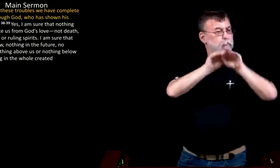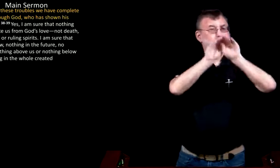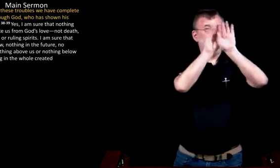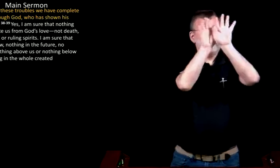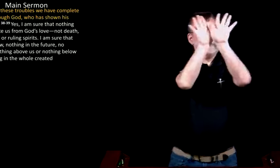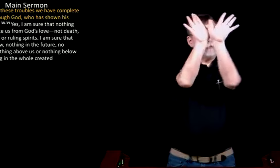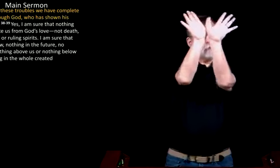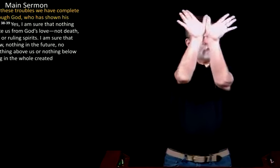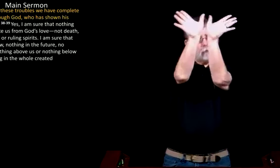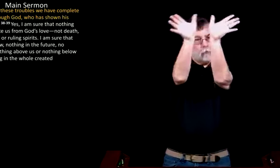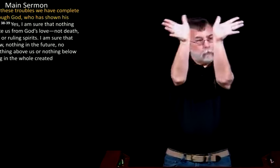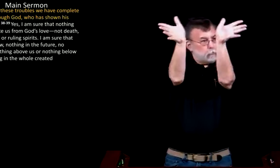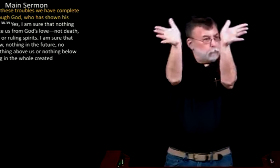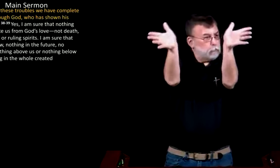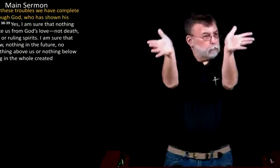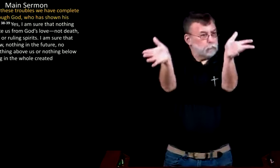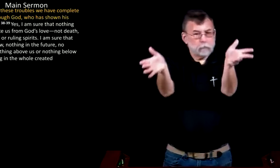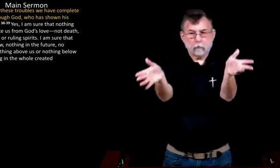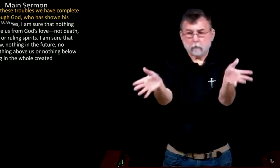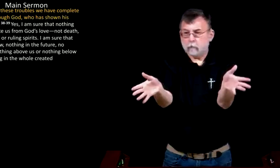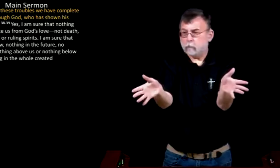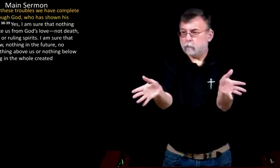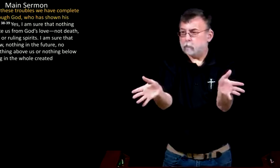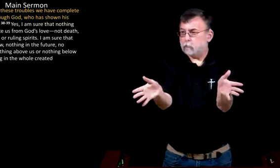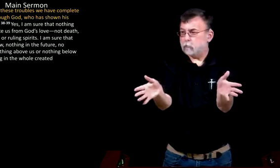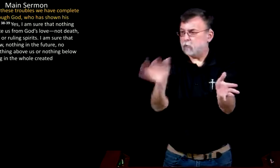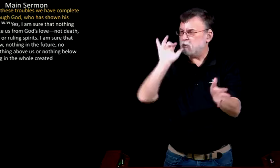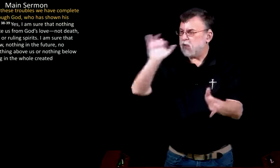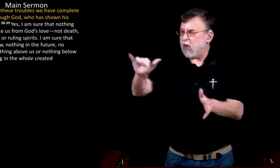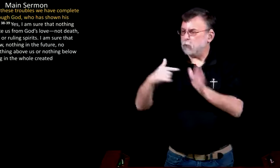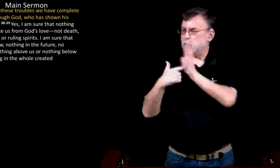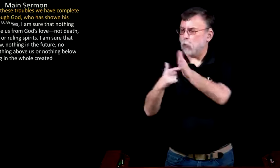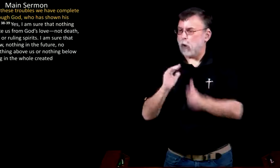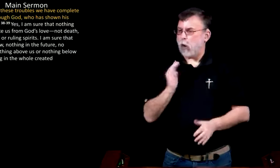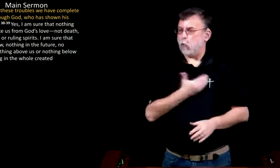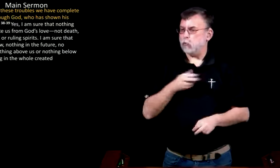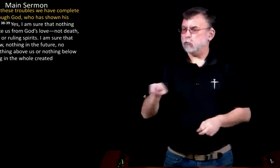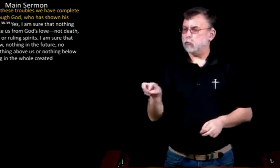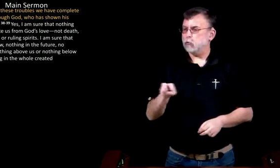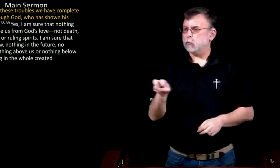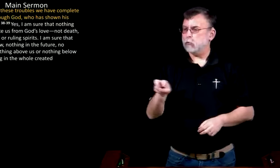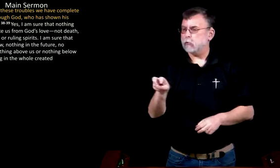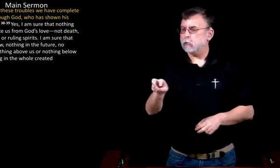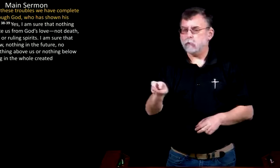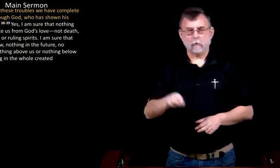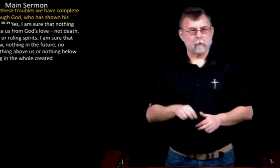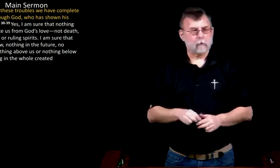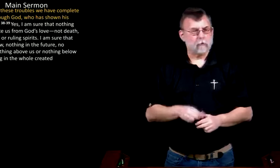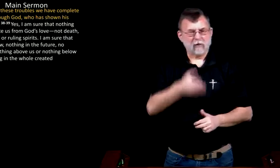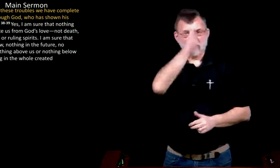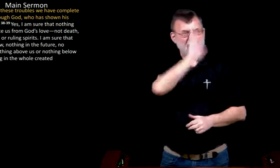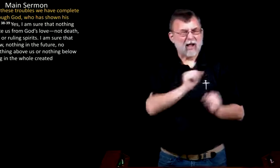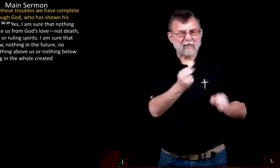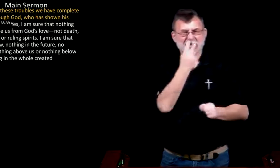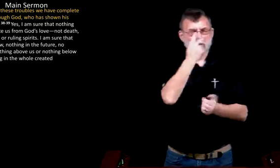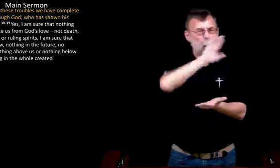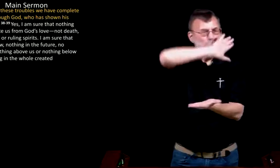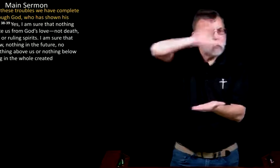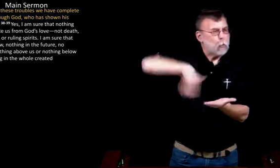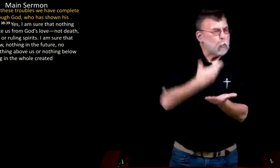think of an analogy of like a tree branch. You have a big tree full of branches, and that shows our journey and how many paths we have. And